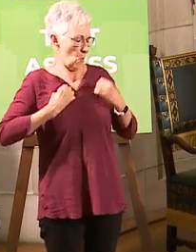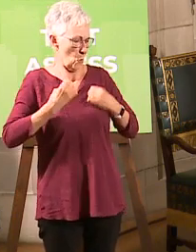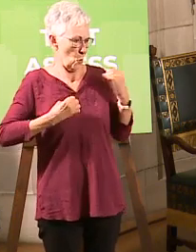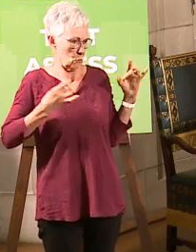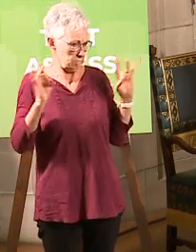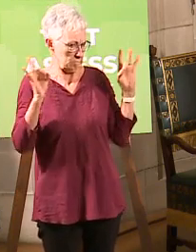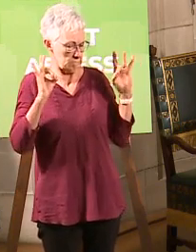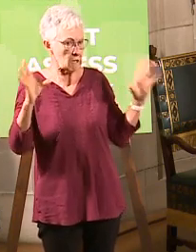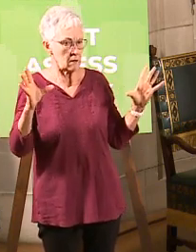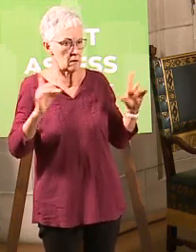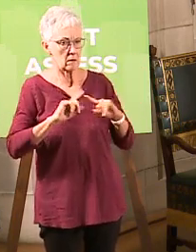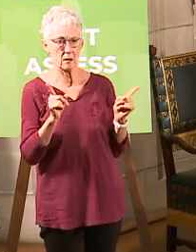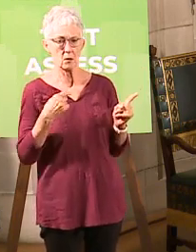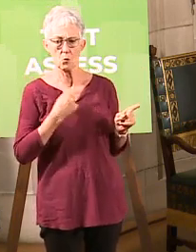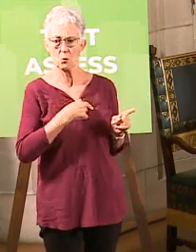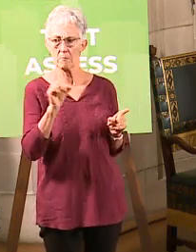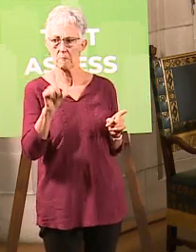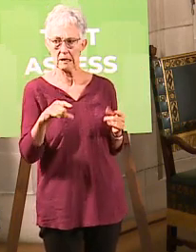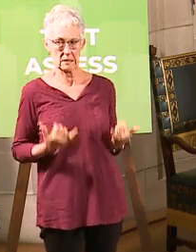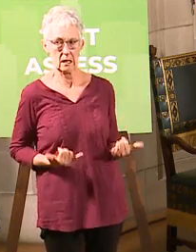mind when you're looking at this.